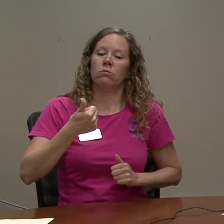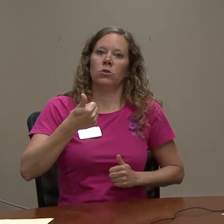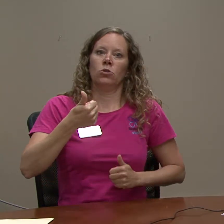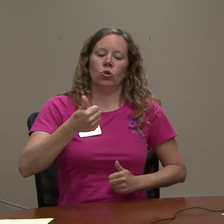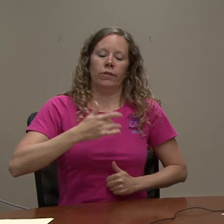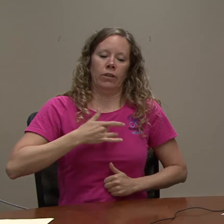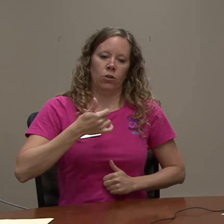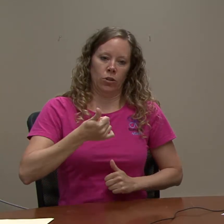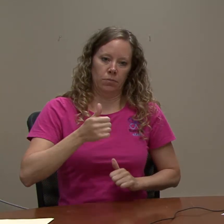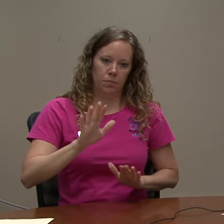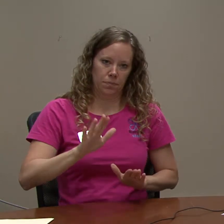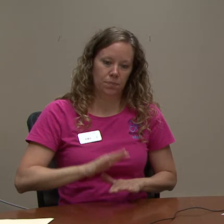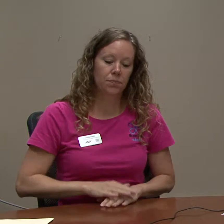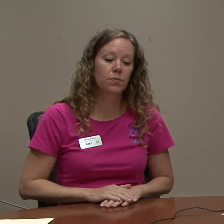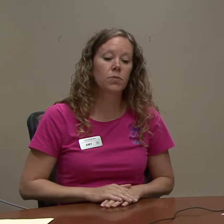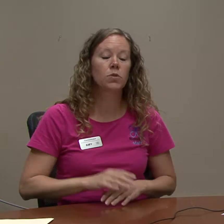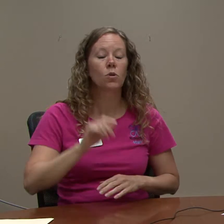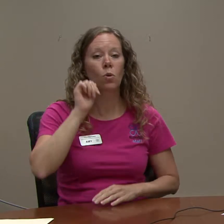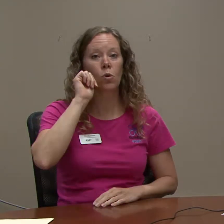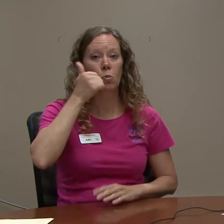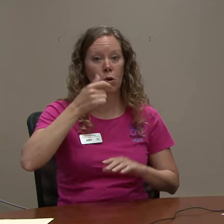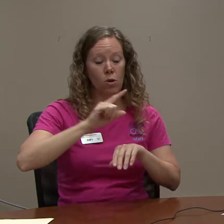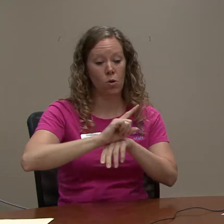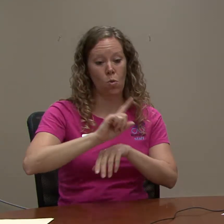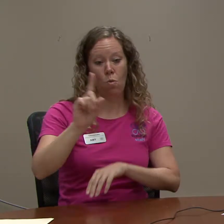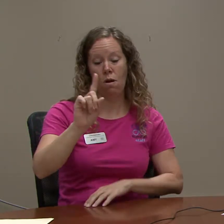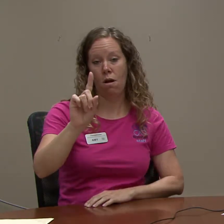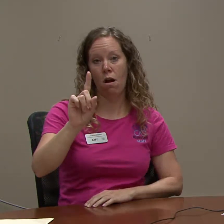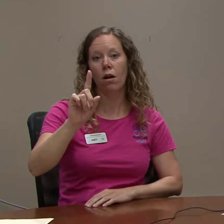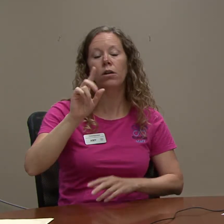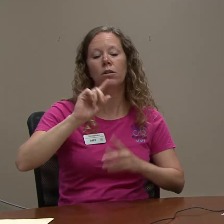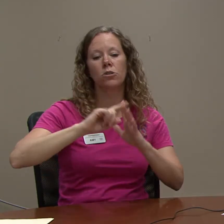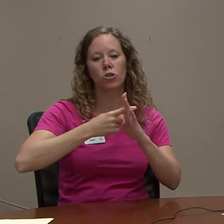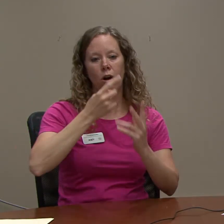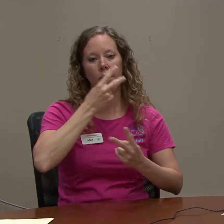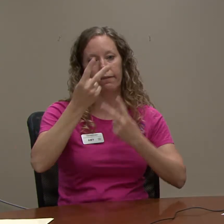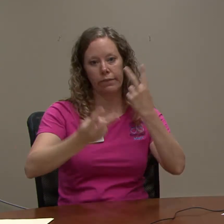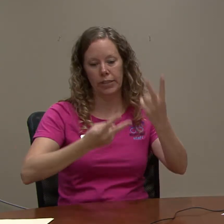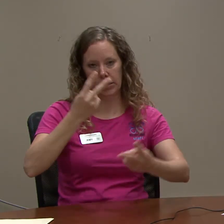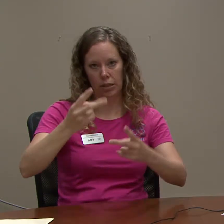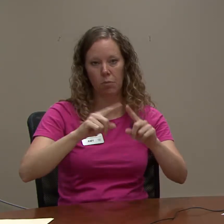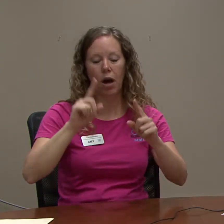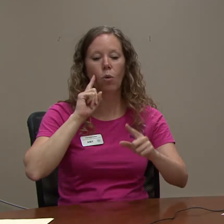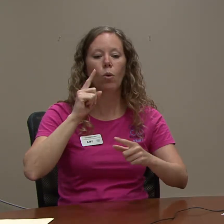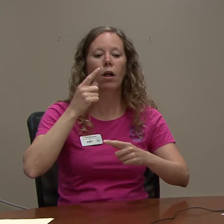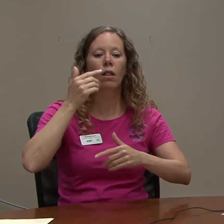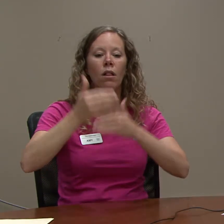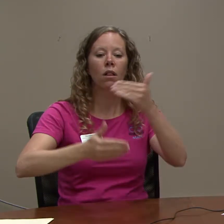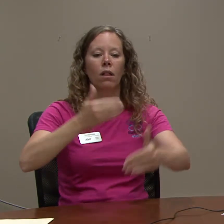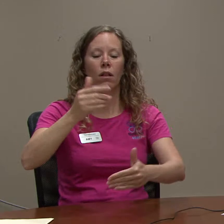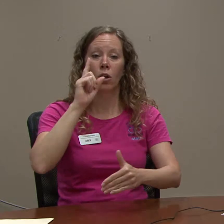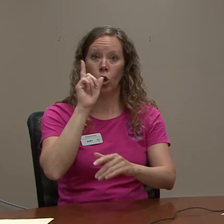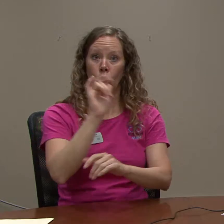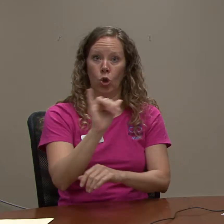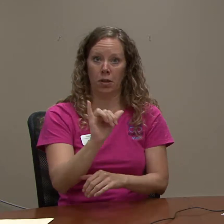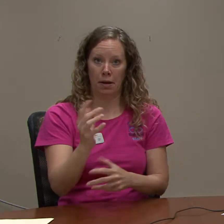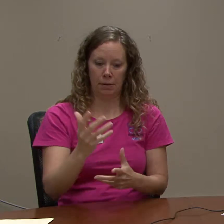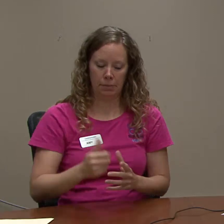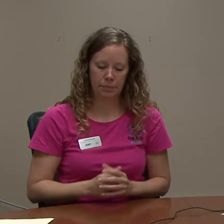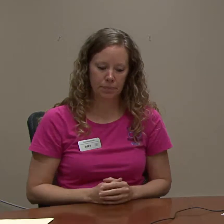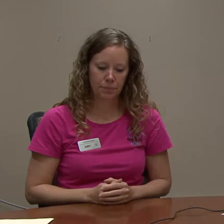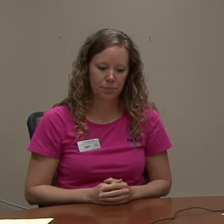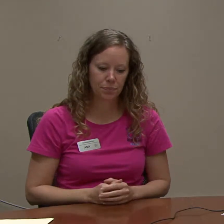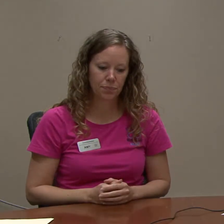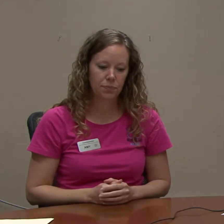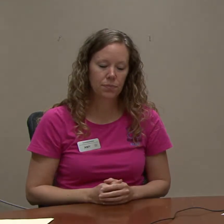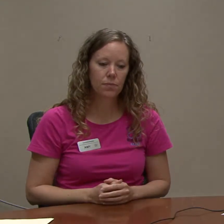So visitation will begin tomorrow at 1 p.m., but let me take you through the steps to how we're going to get there. So we